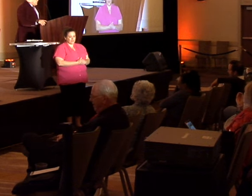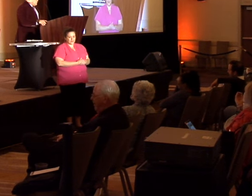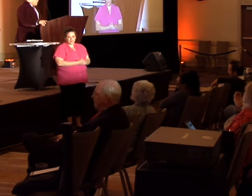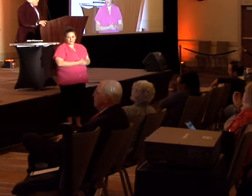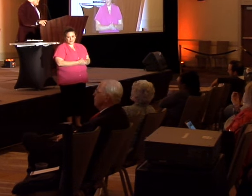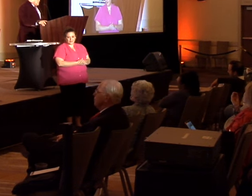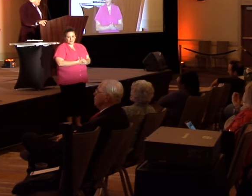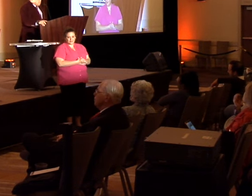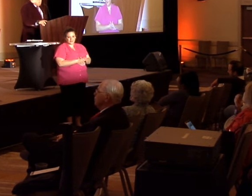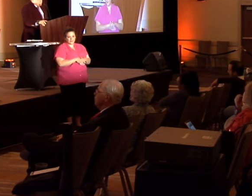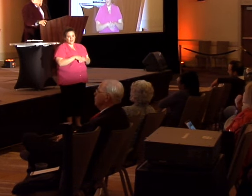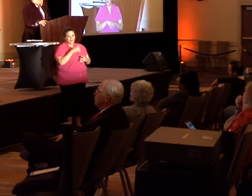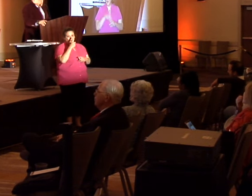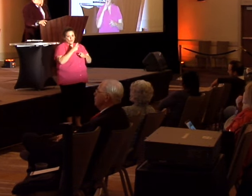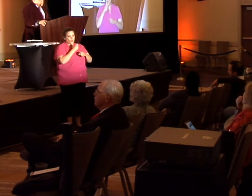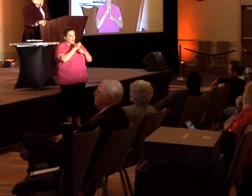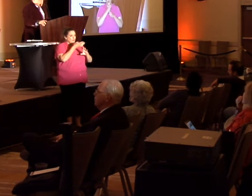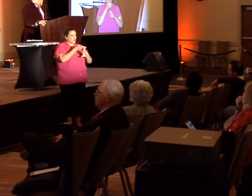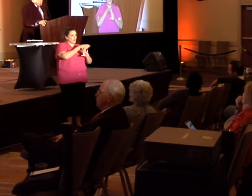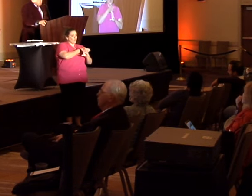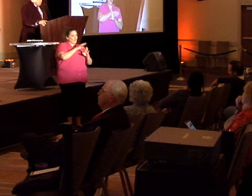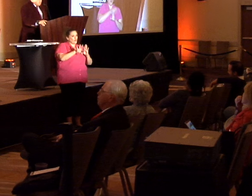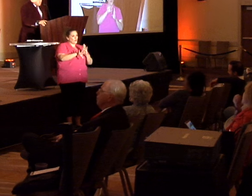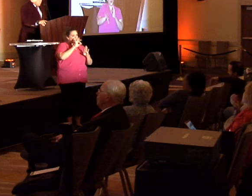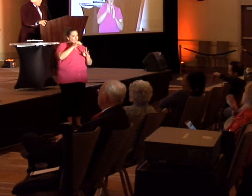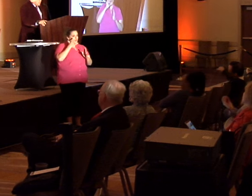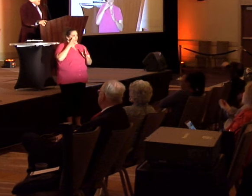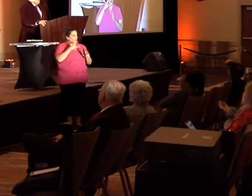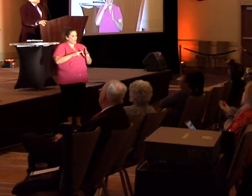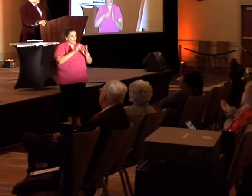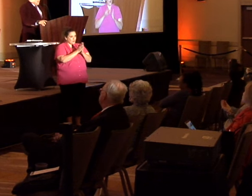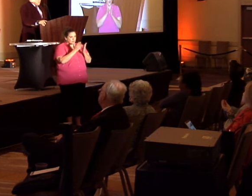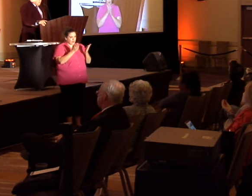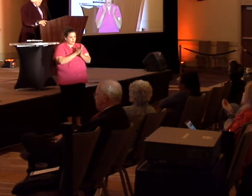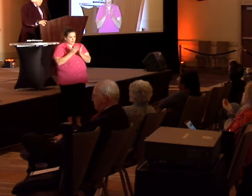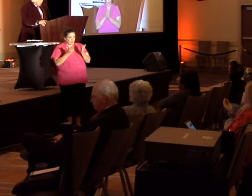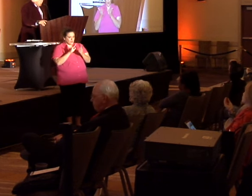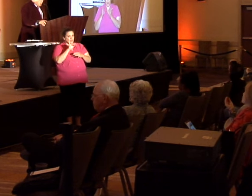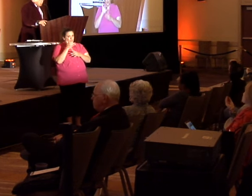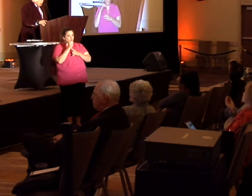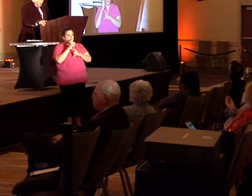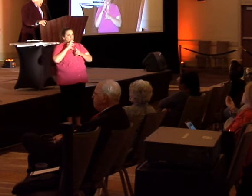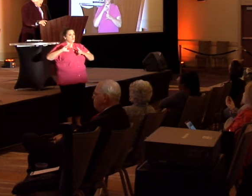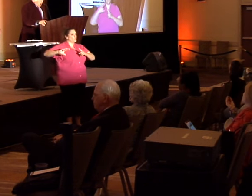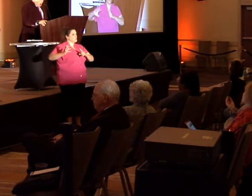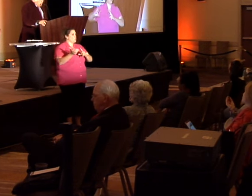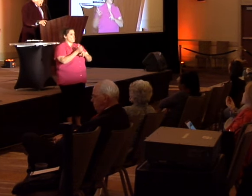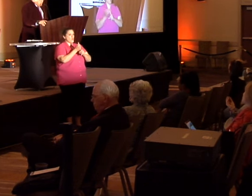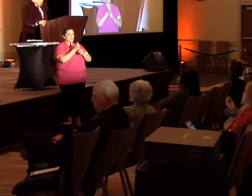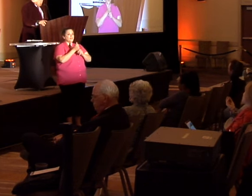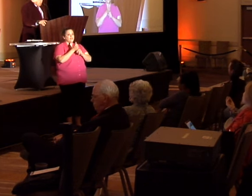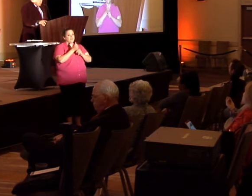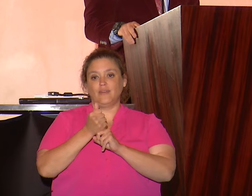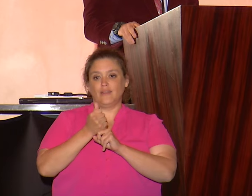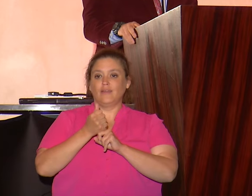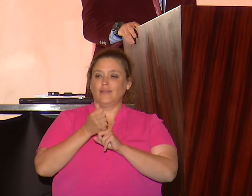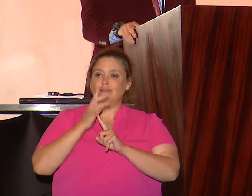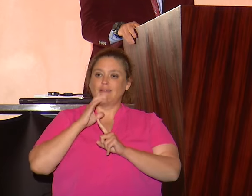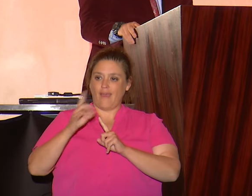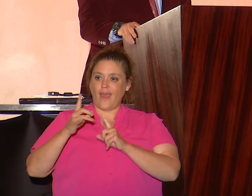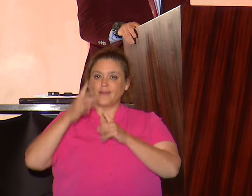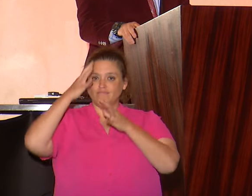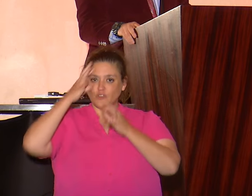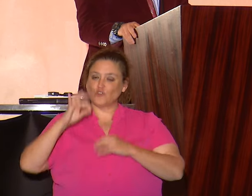A year before he supposedly found the golden tablets, Joseph Smith was arrested and convicted of pretending to